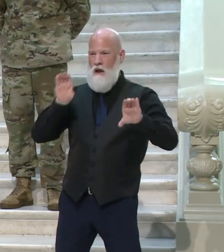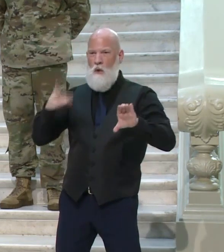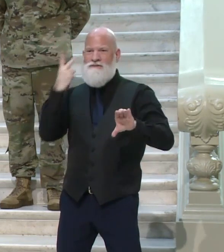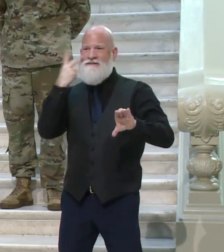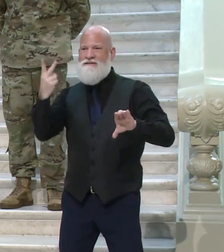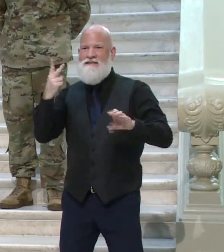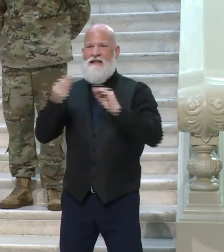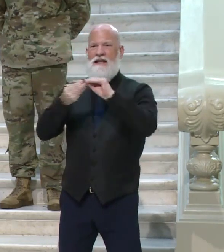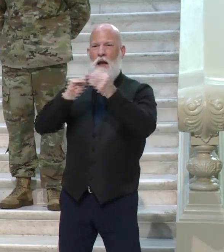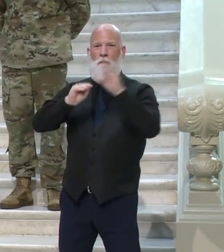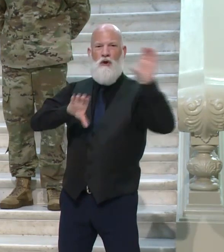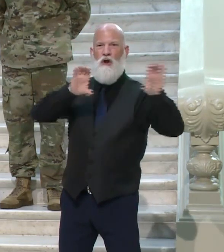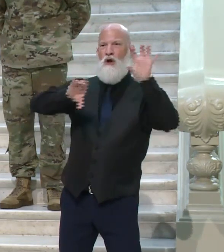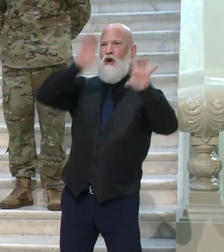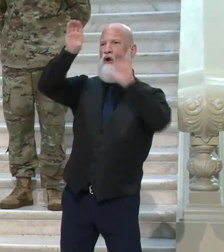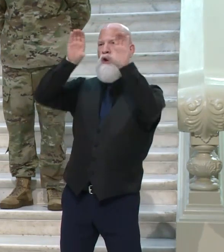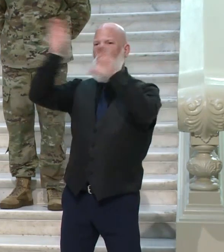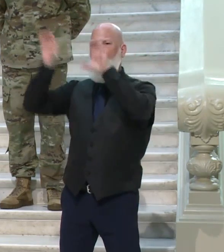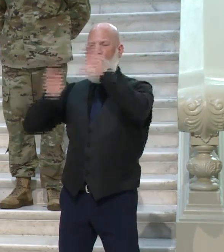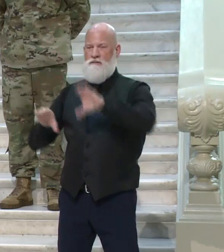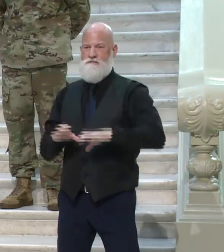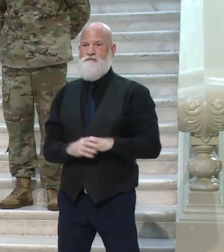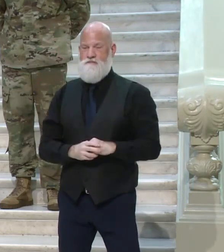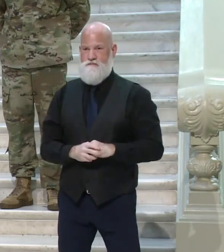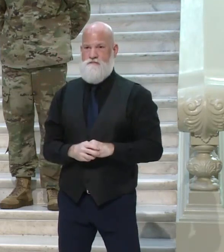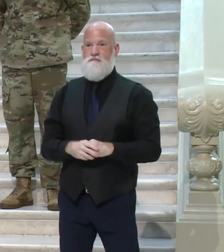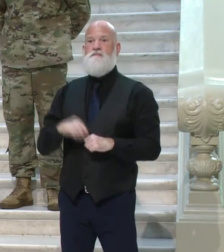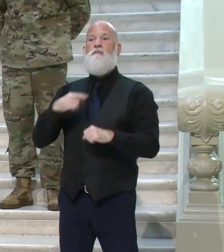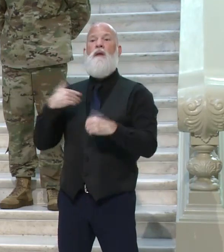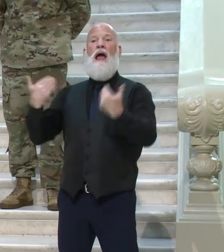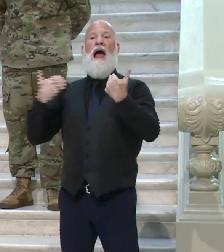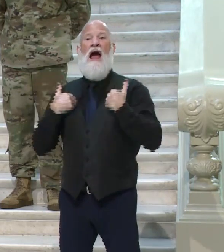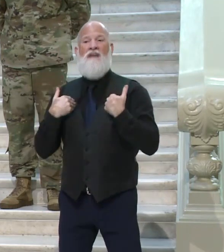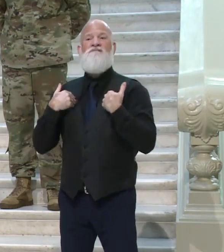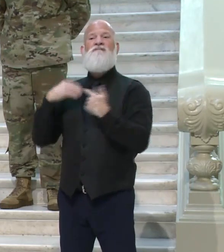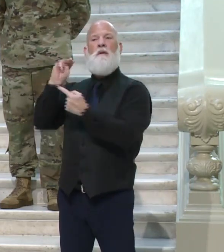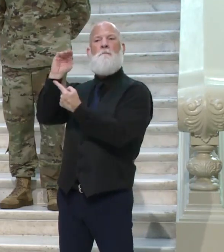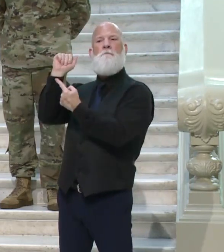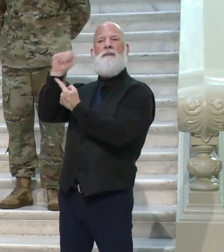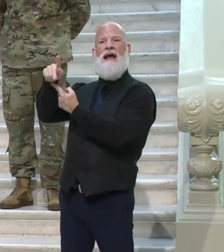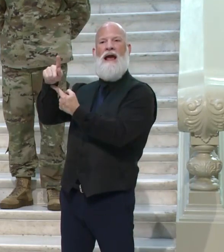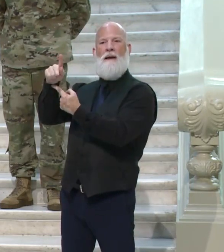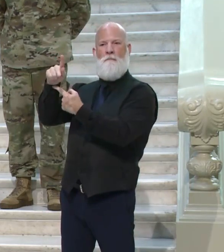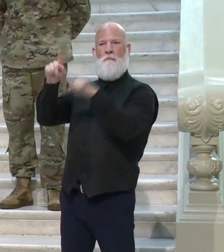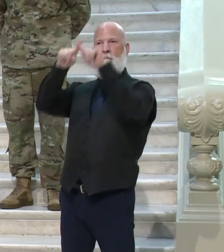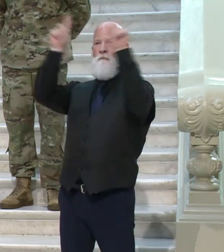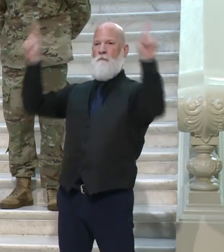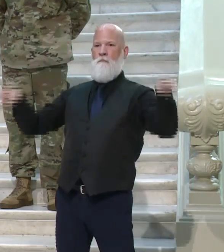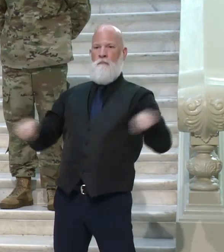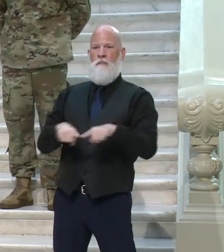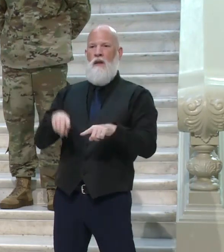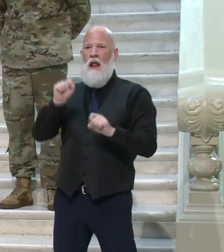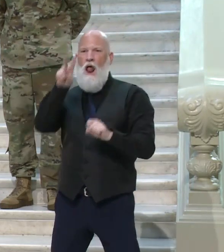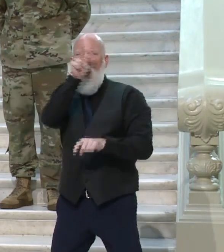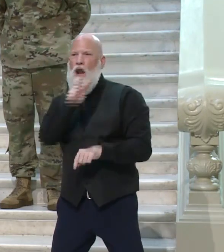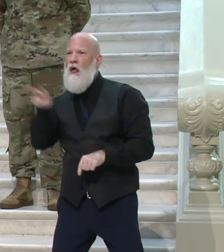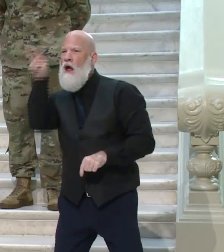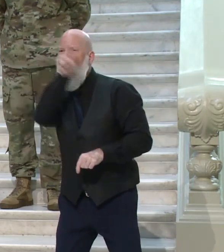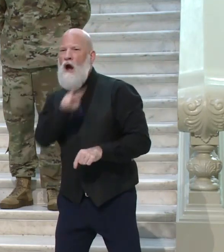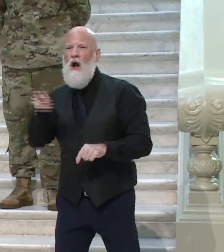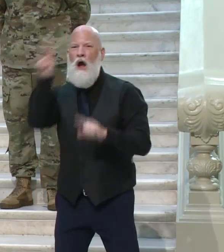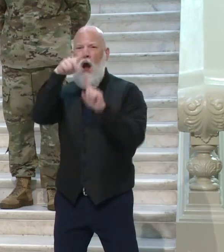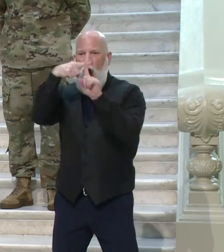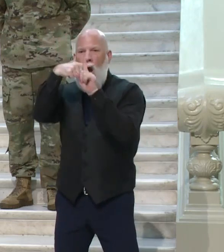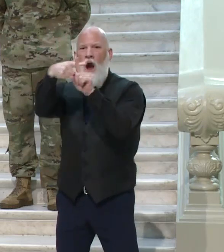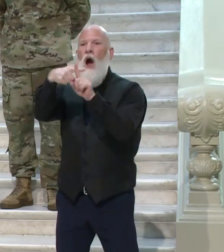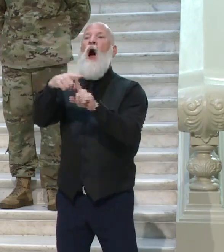COVID-19 interventions. Geo-mapping capabilities support our efforts to identify and address emerging hotspots.